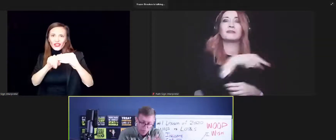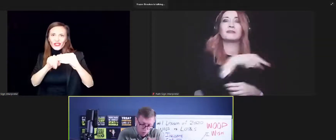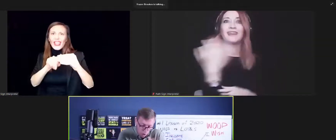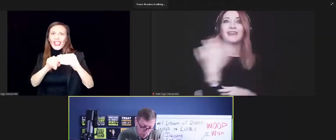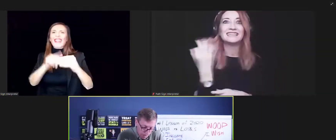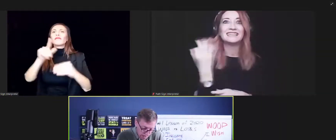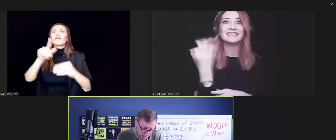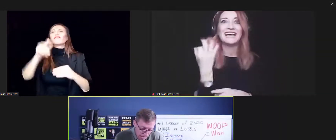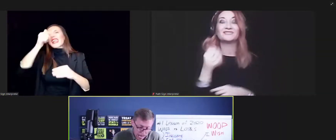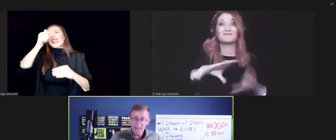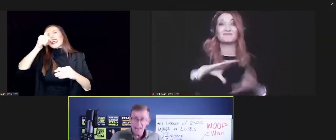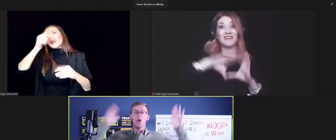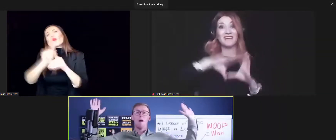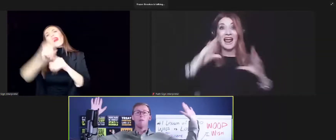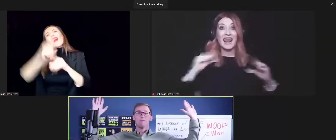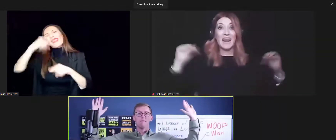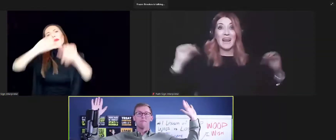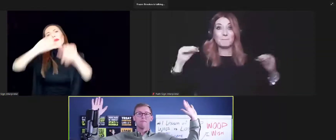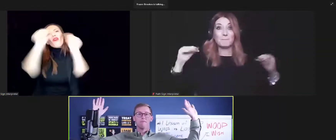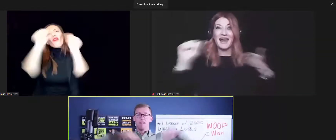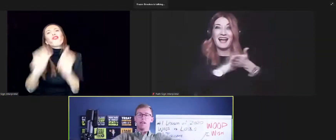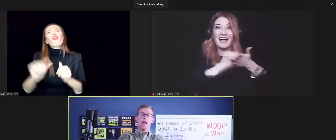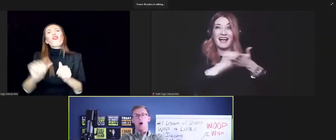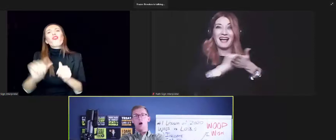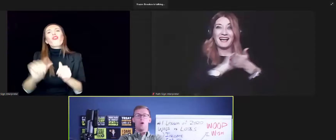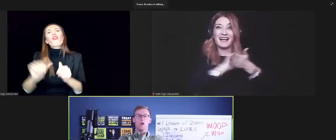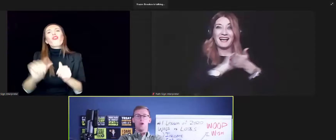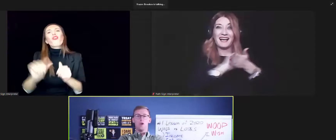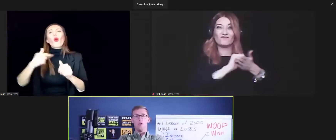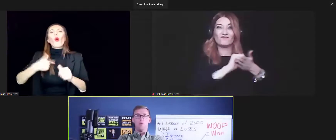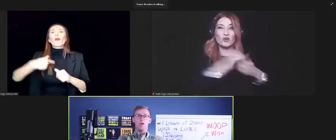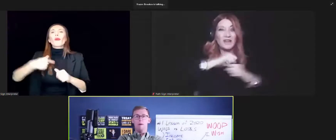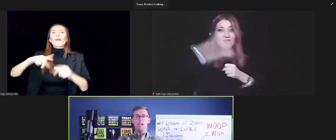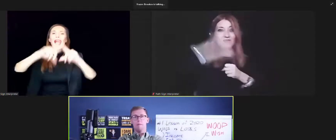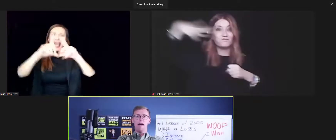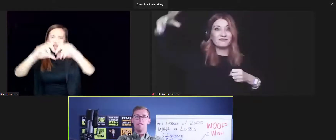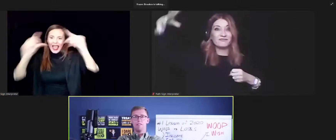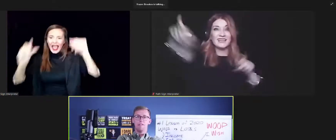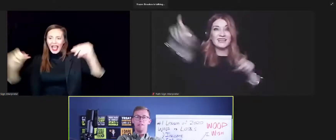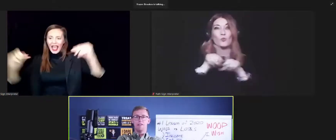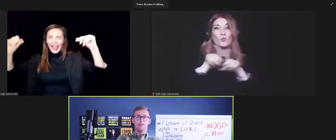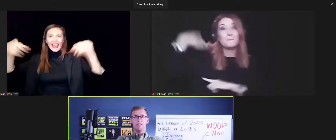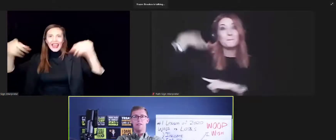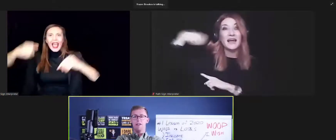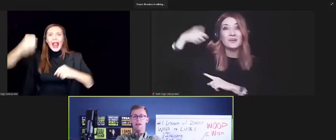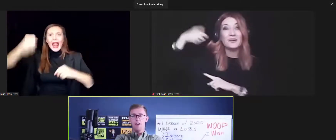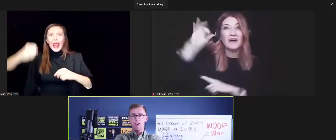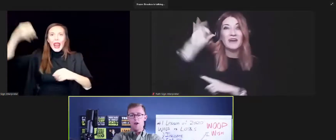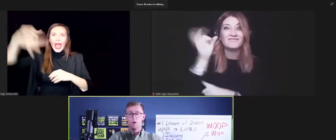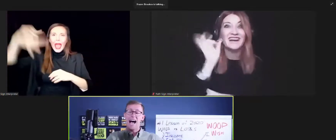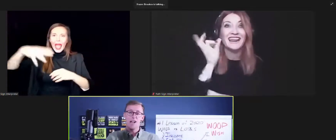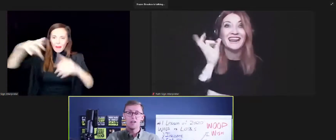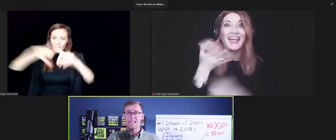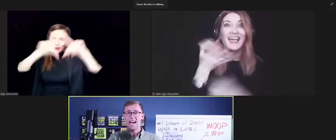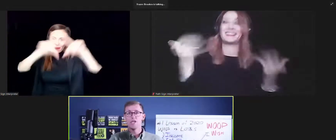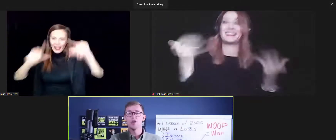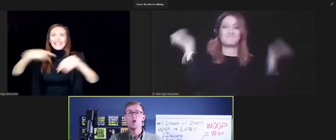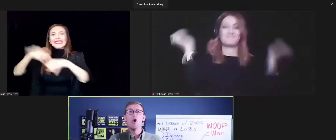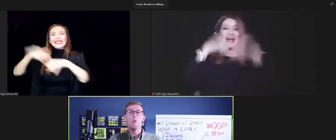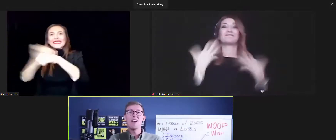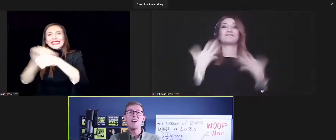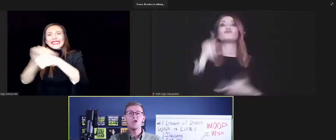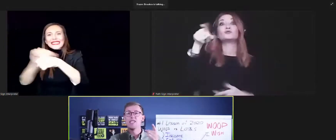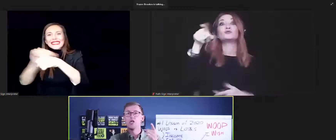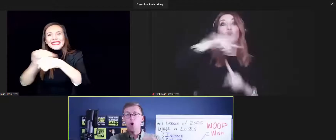it a rub, and I come out like, hello, your wish is my command. Da, da, da, da, da, da, da, da. Well, actually, guys,